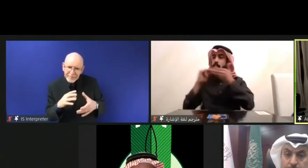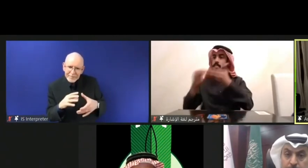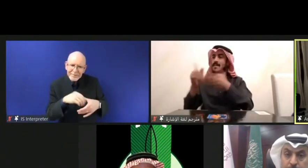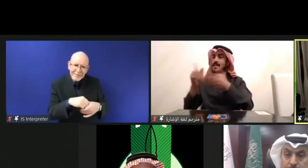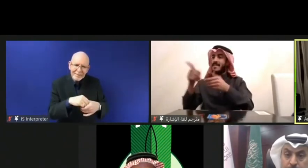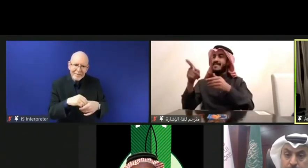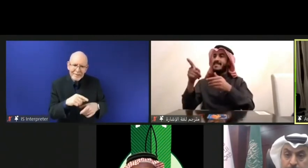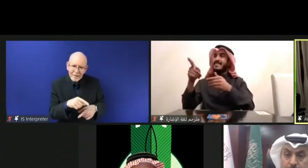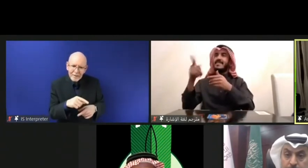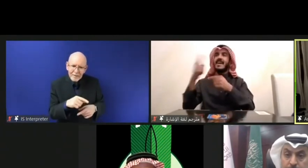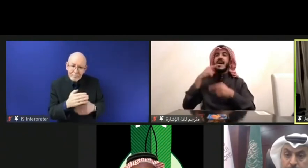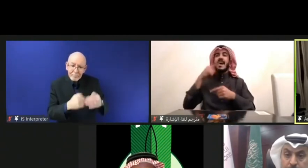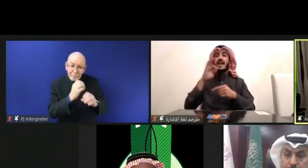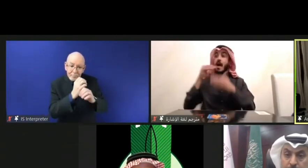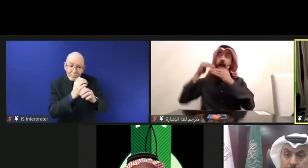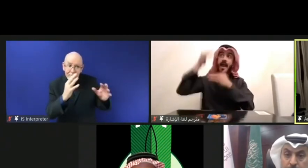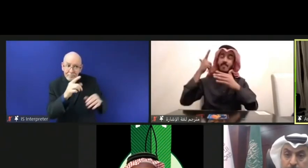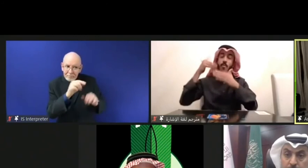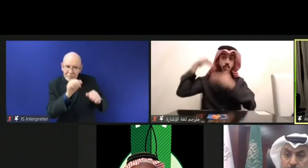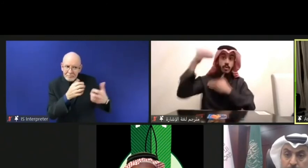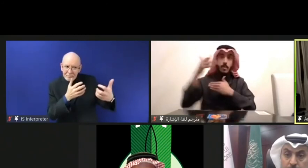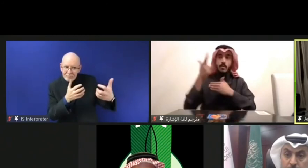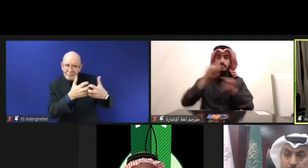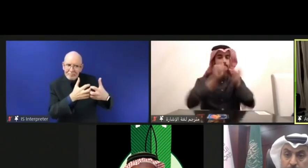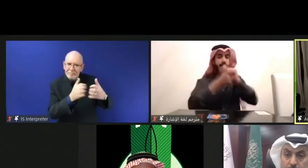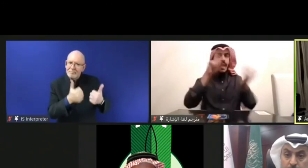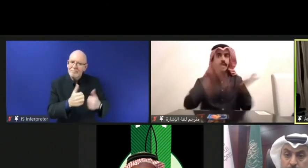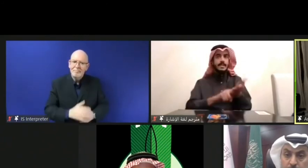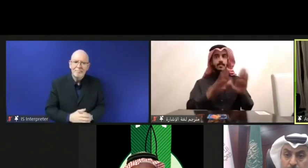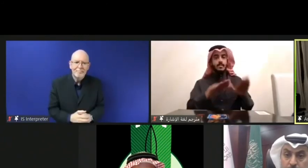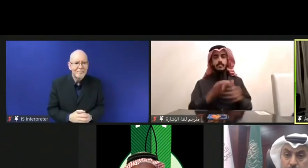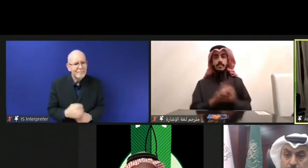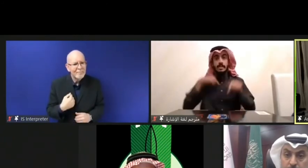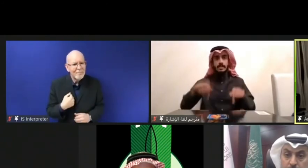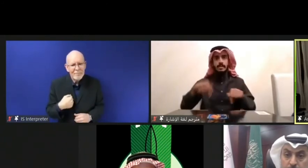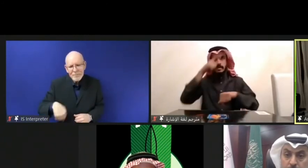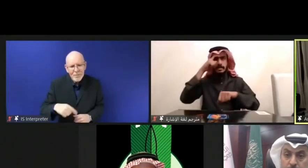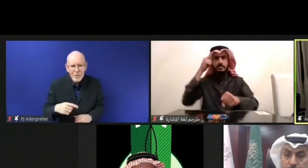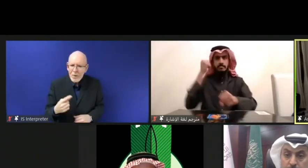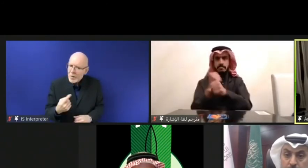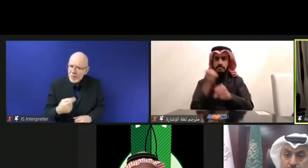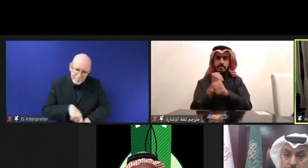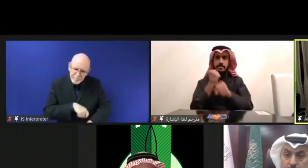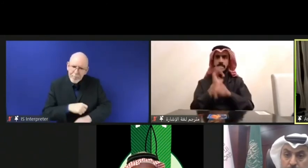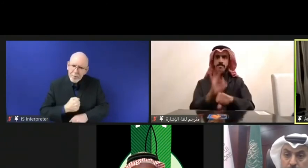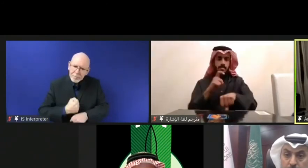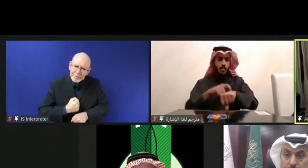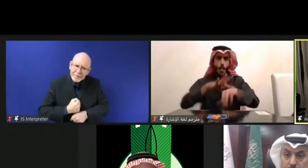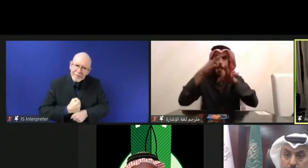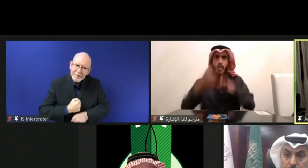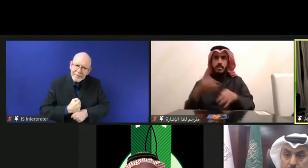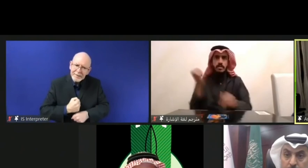We're always working very hard around the clock in order to see how we can improve